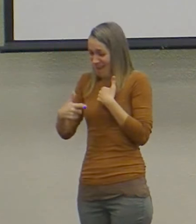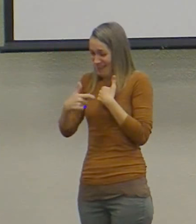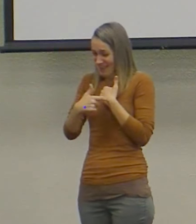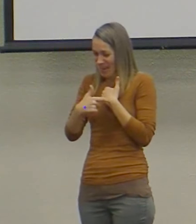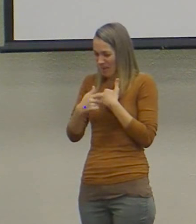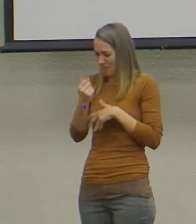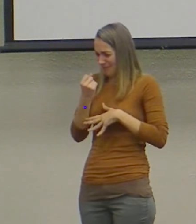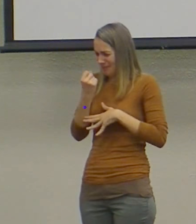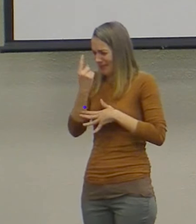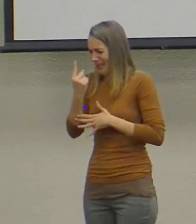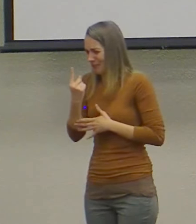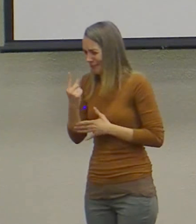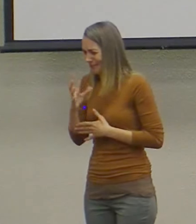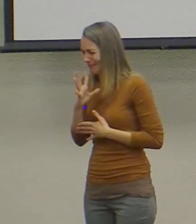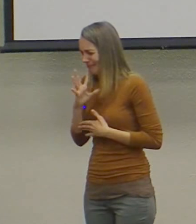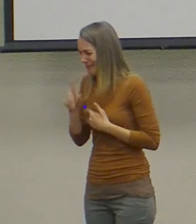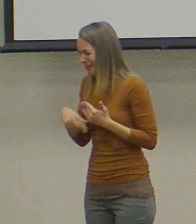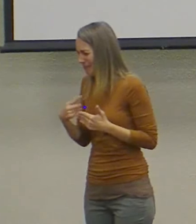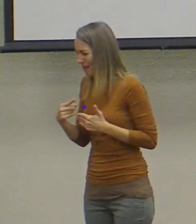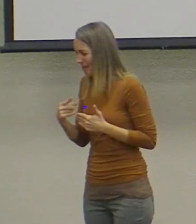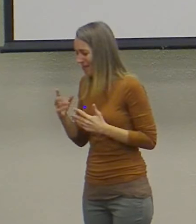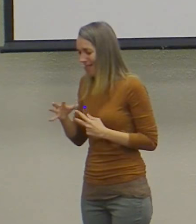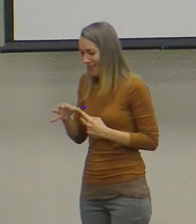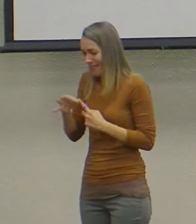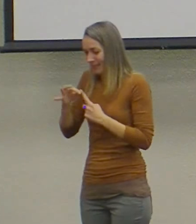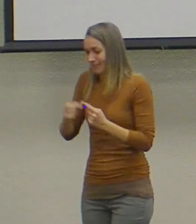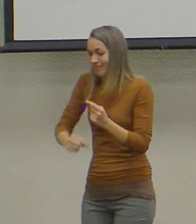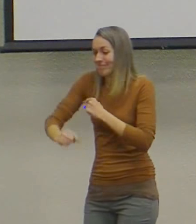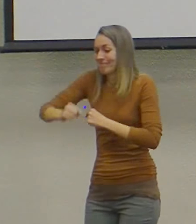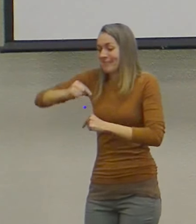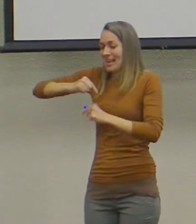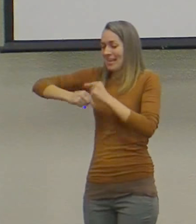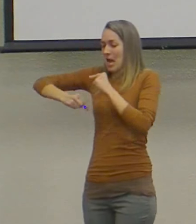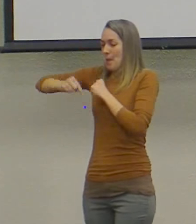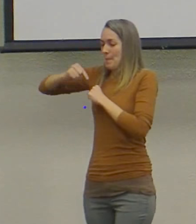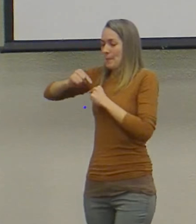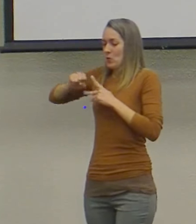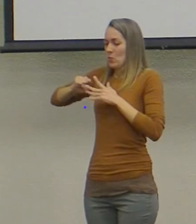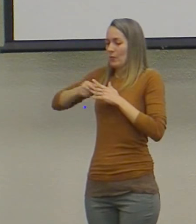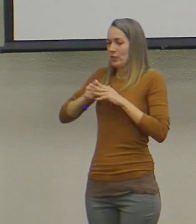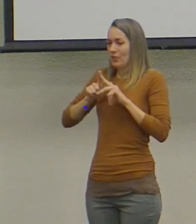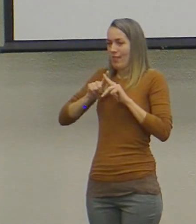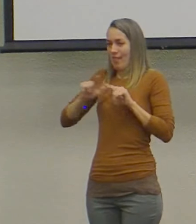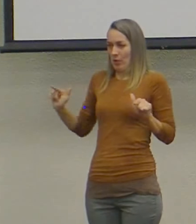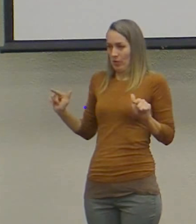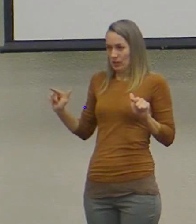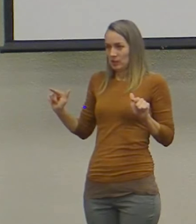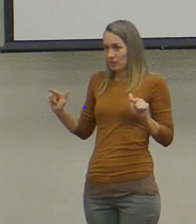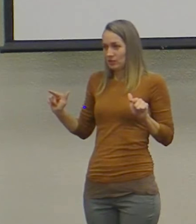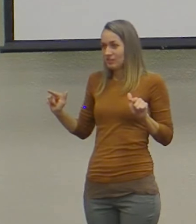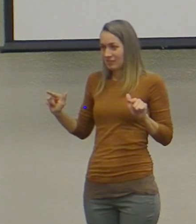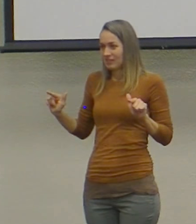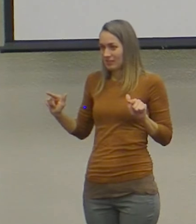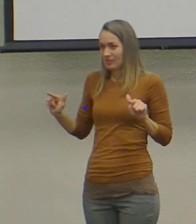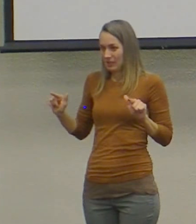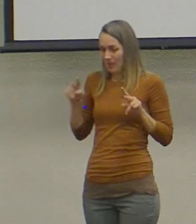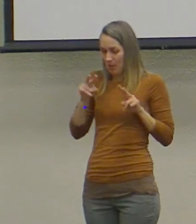what that's talking about unless we get back into the original language and look at some of these words